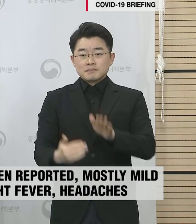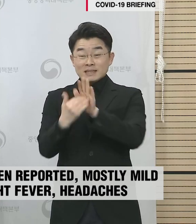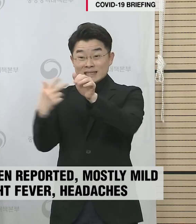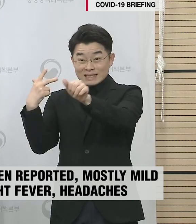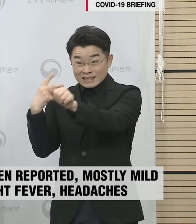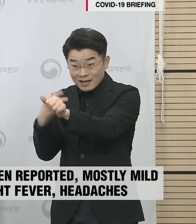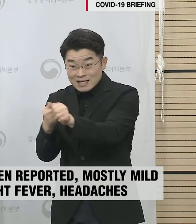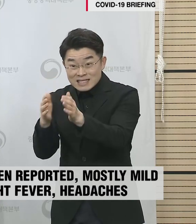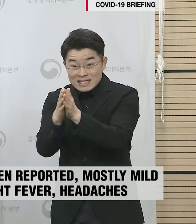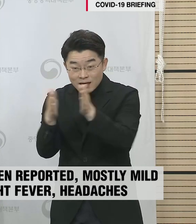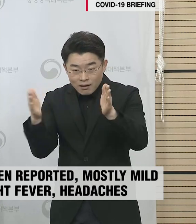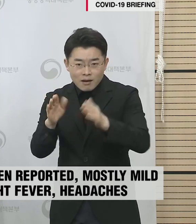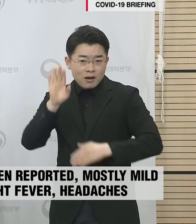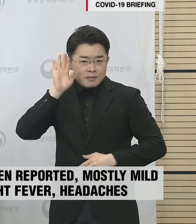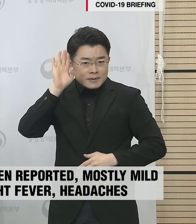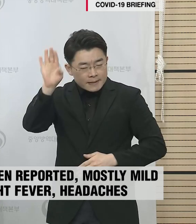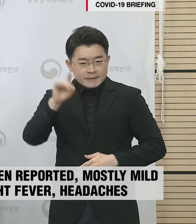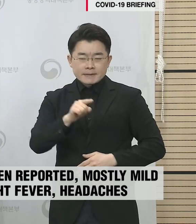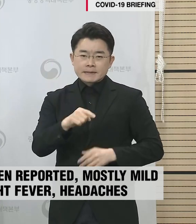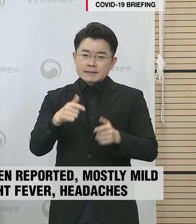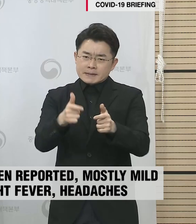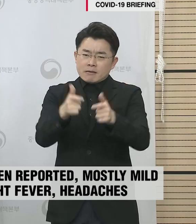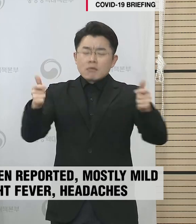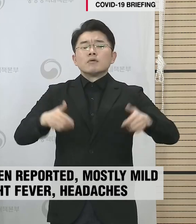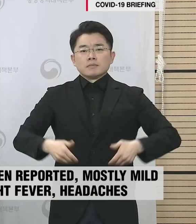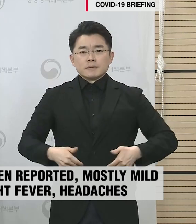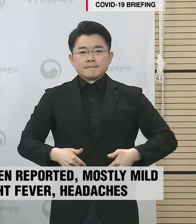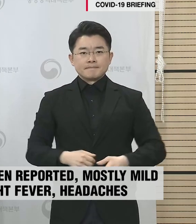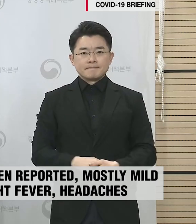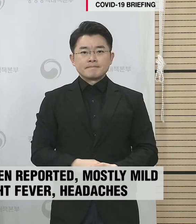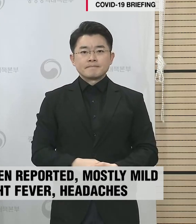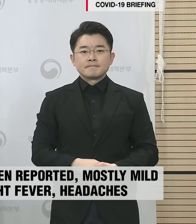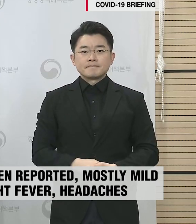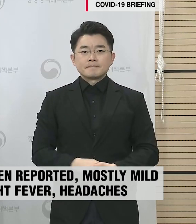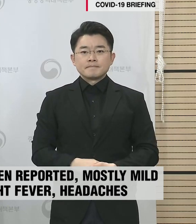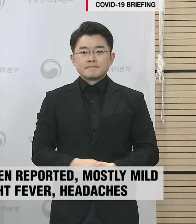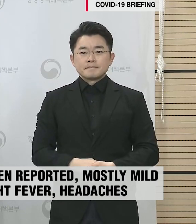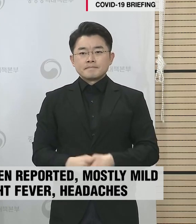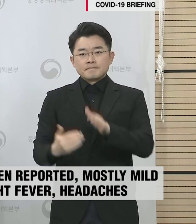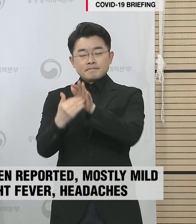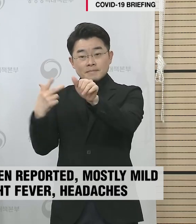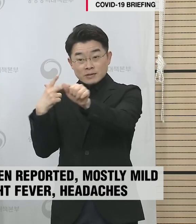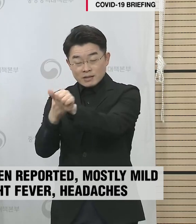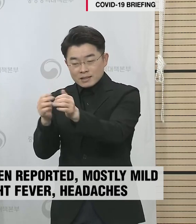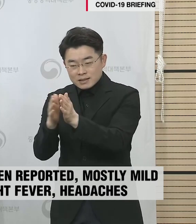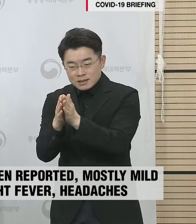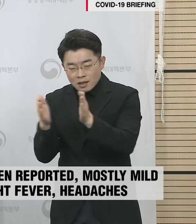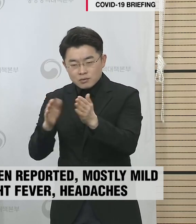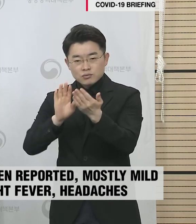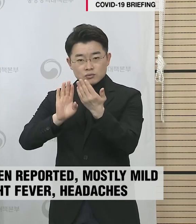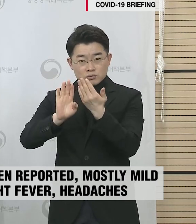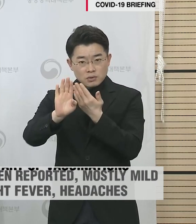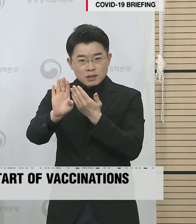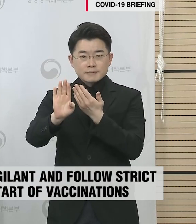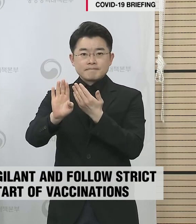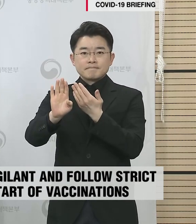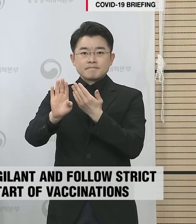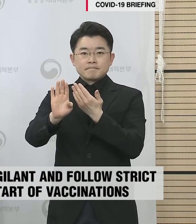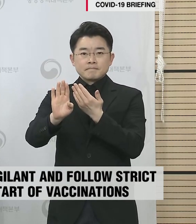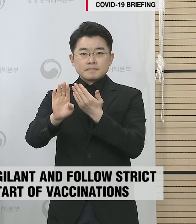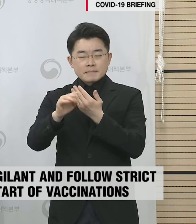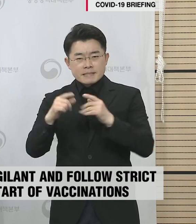And the vaccine inoculation is a beginning to reach an end of the COVID-19